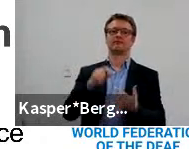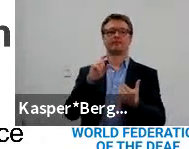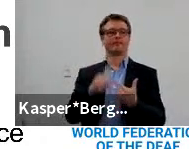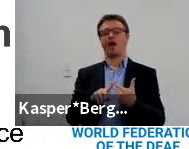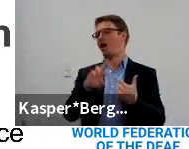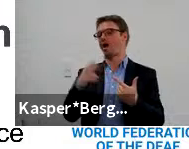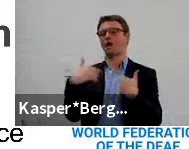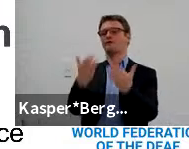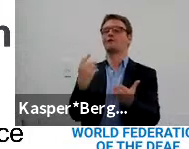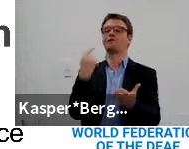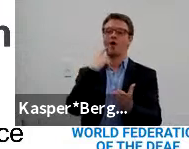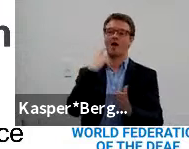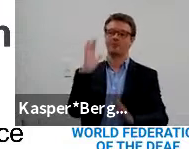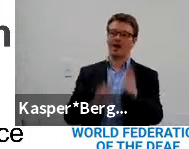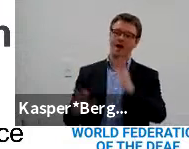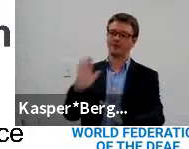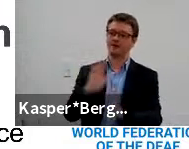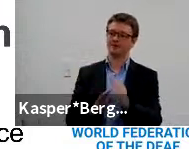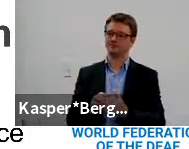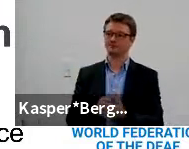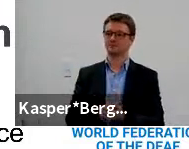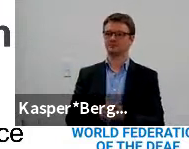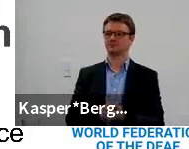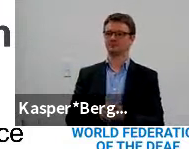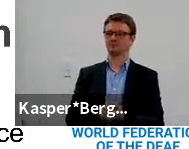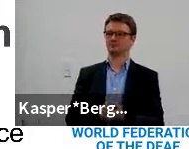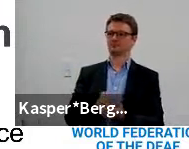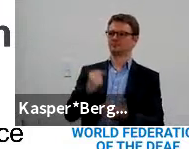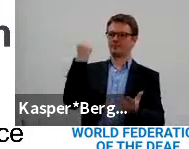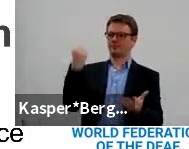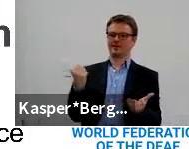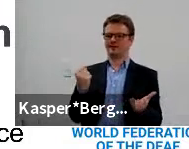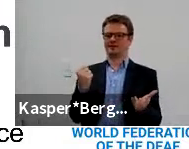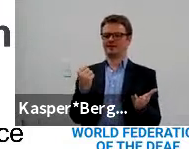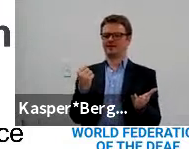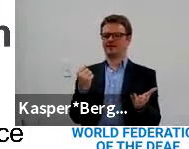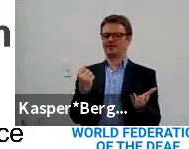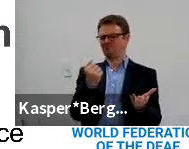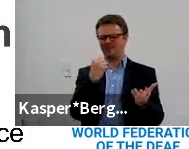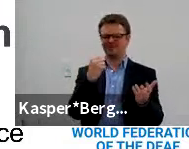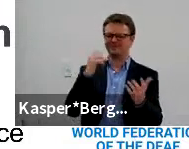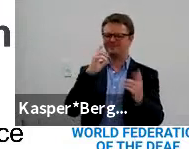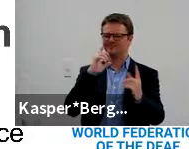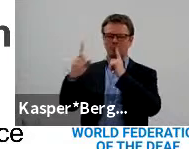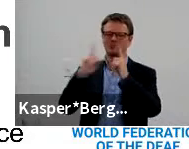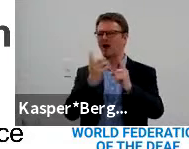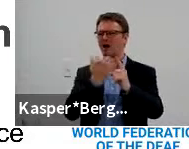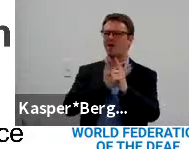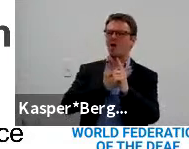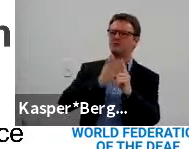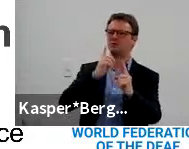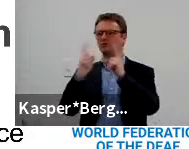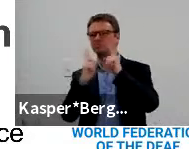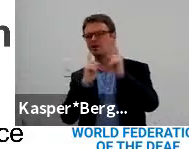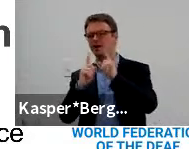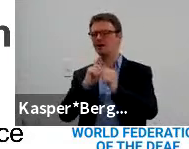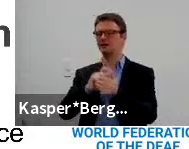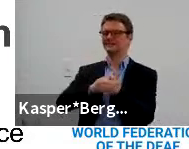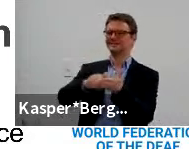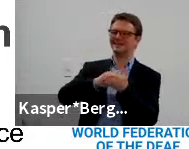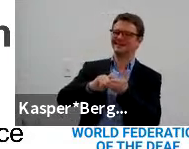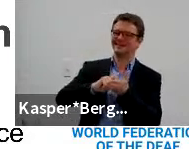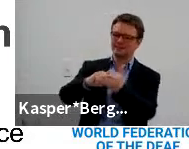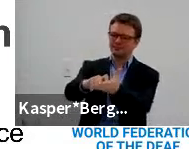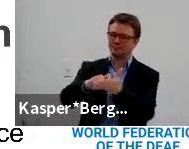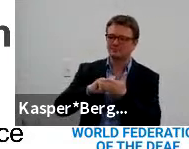professionals, or they get maltreated because the